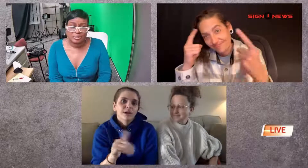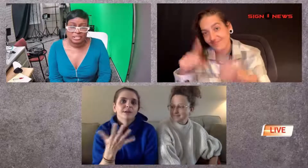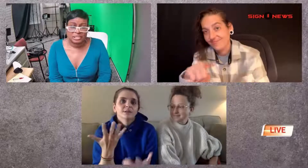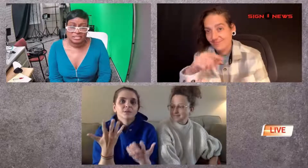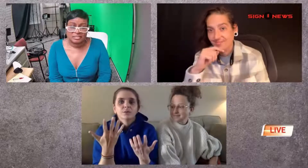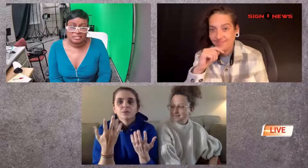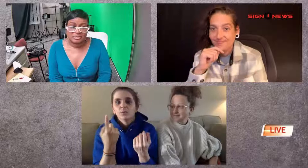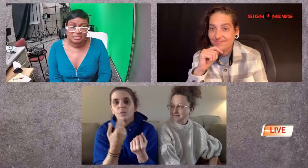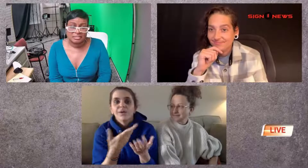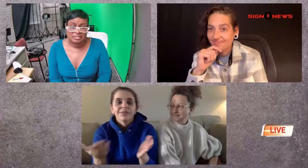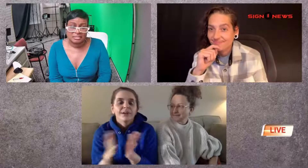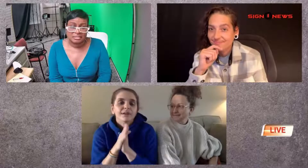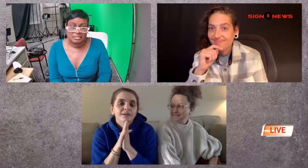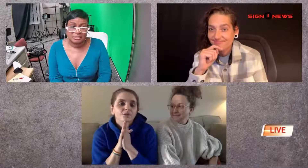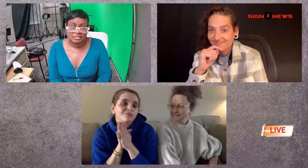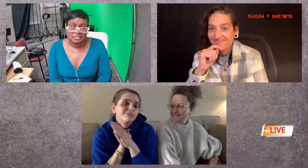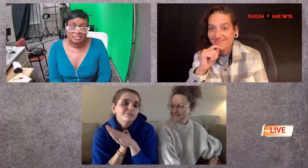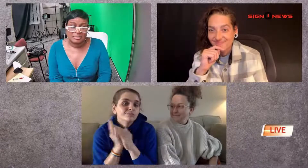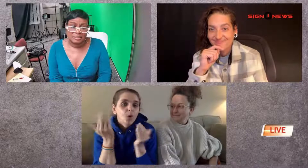alone.